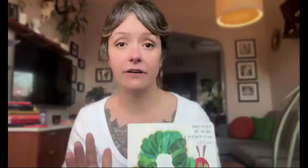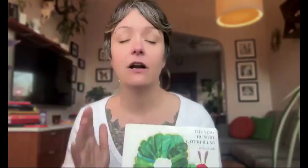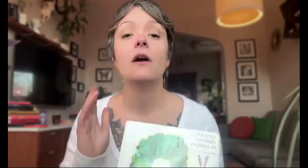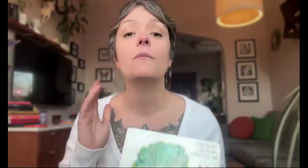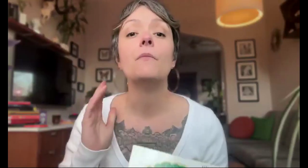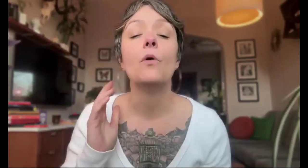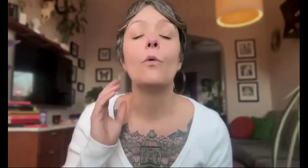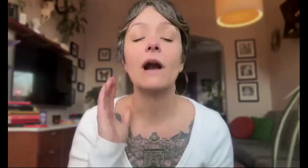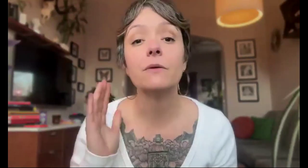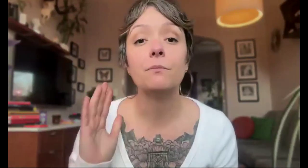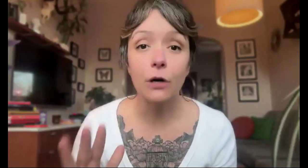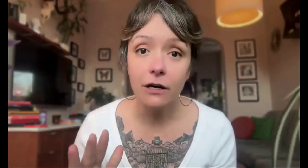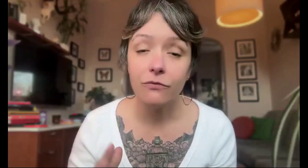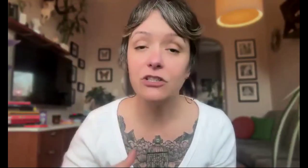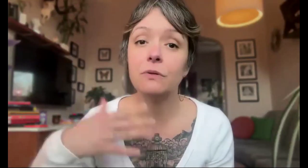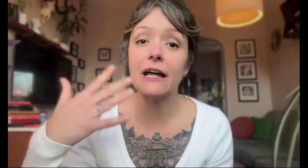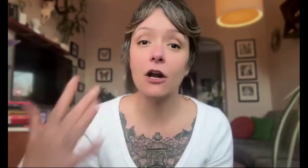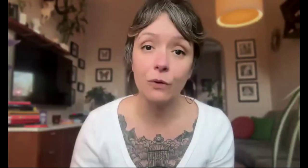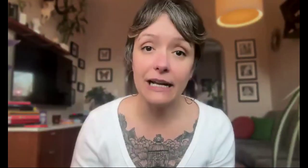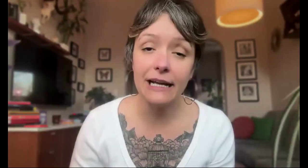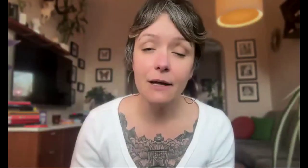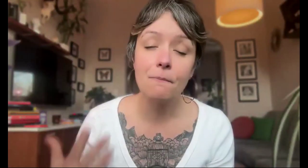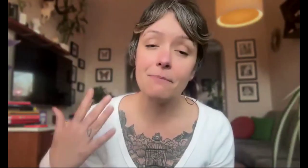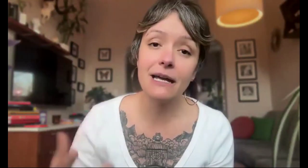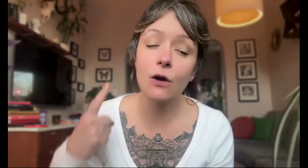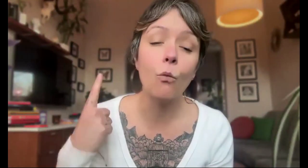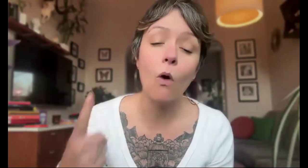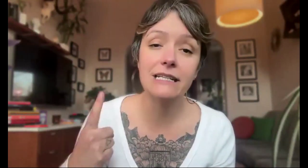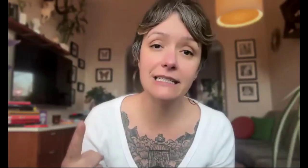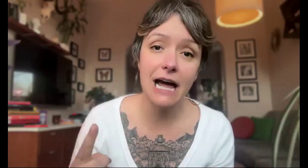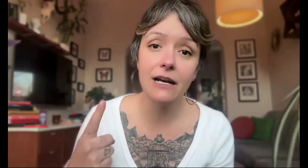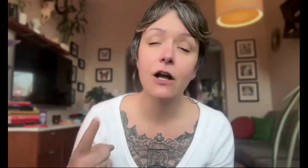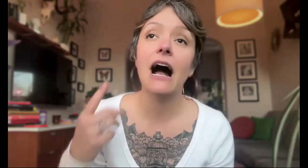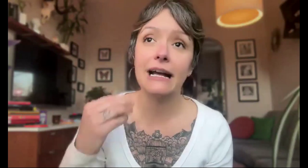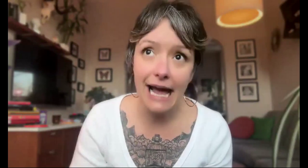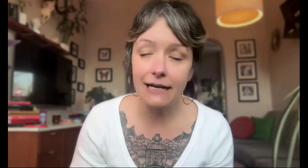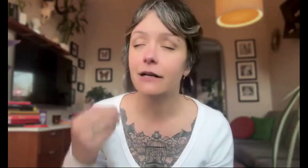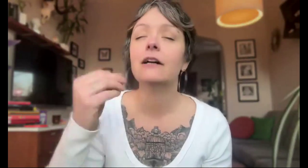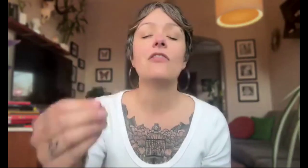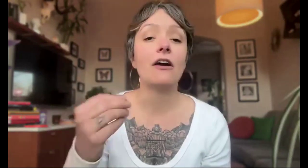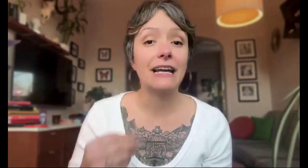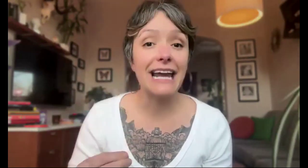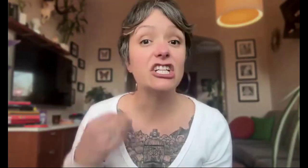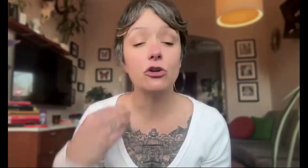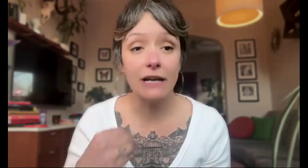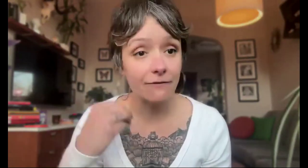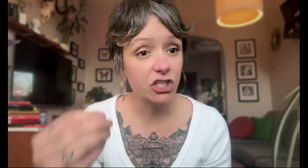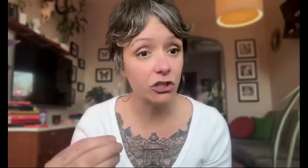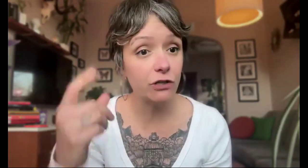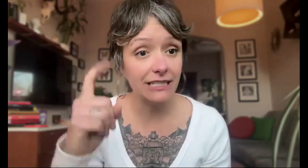Whatever. Whatever book that you plan on reading, by picking one sign, again, they're engaging. You can have the children